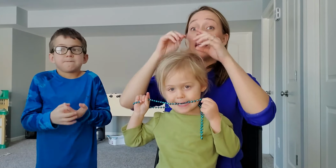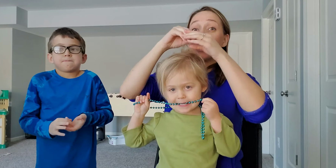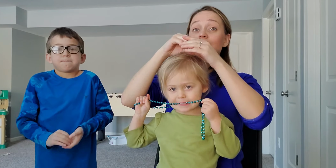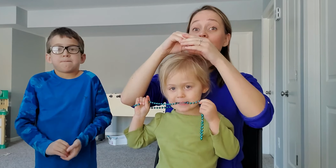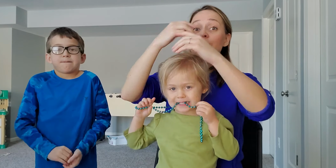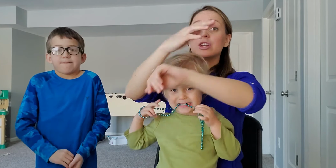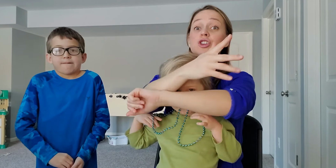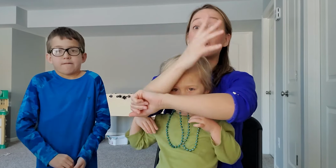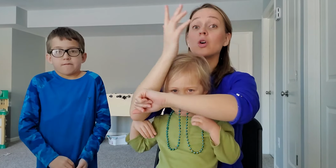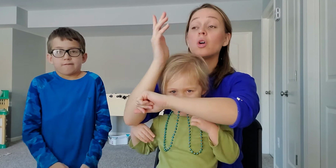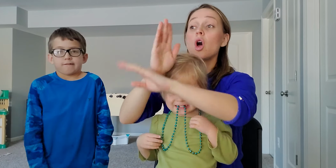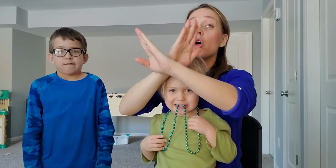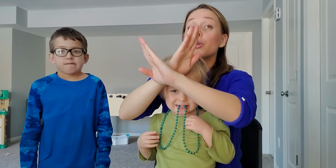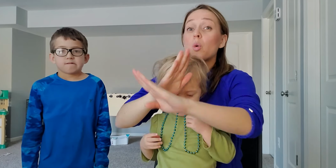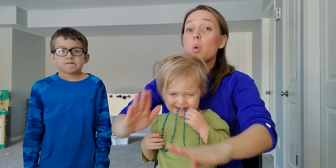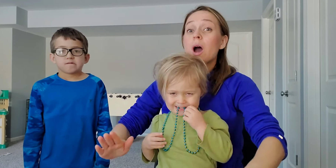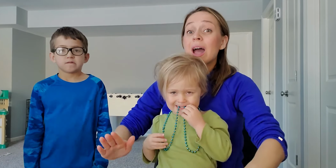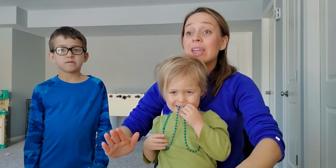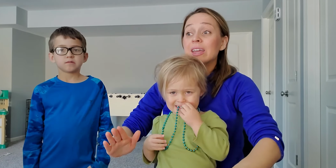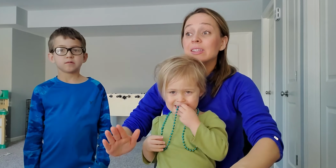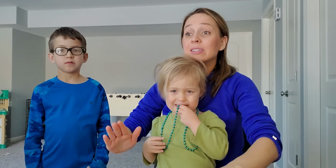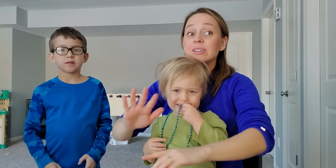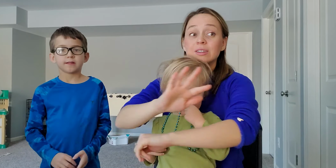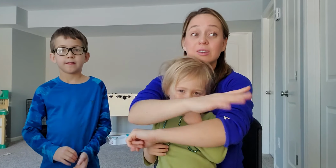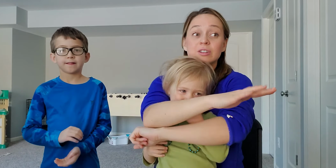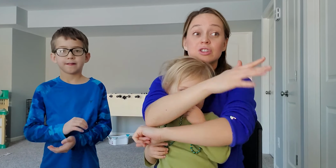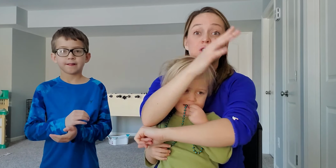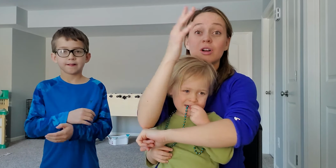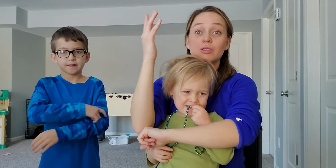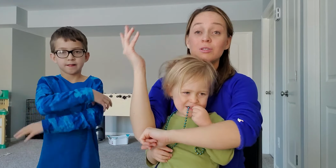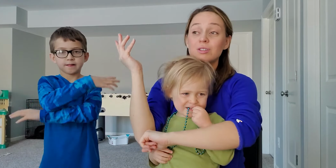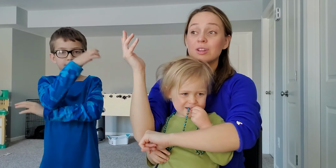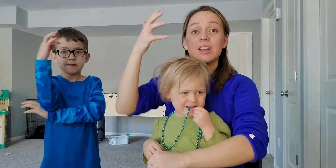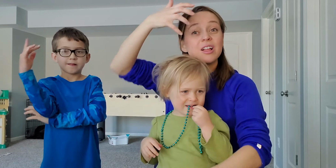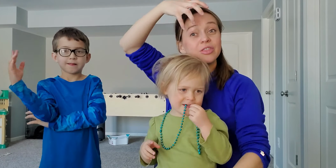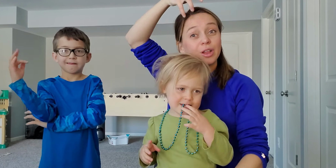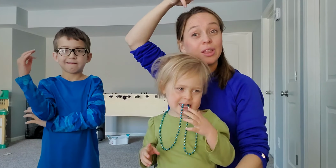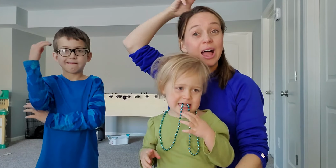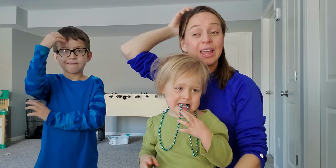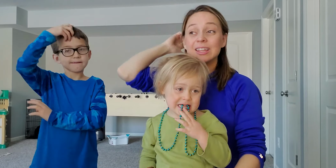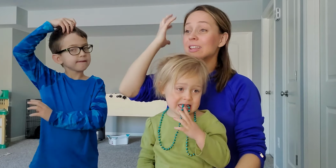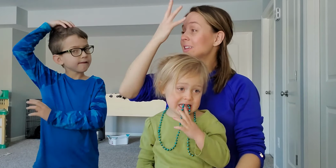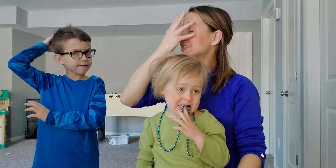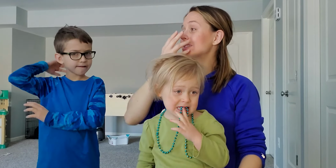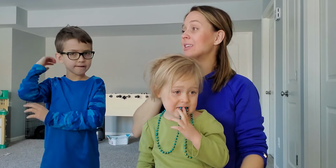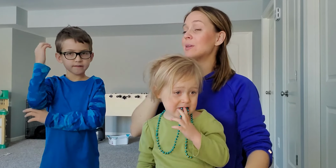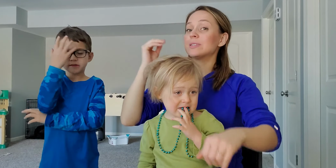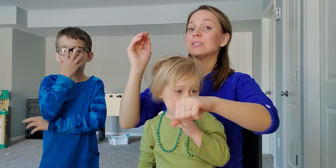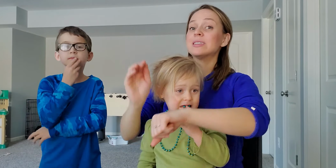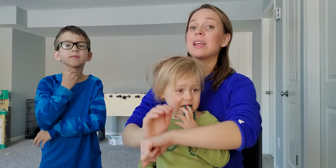In the jungle, the quiet jungle, the lion sleeps